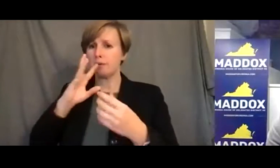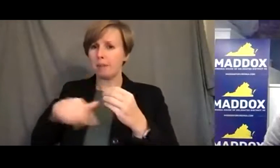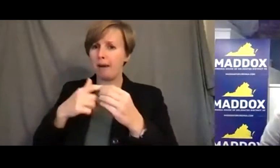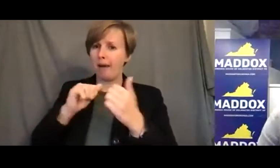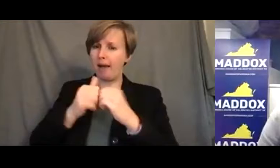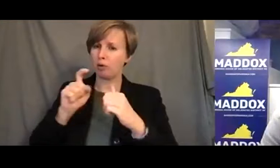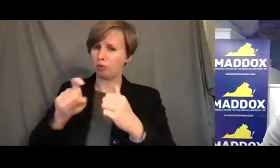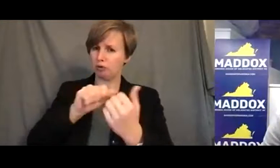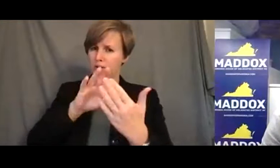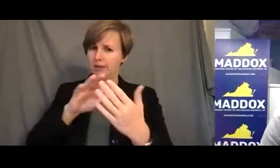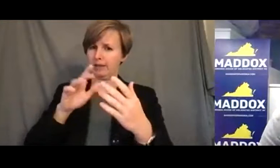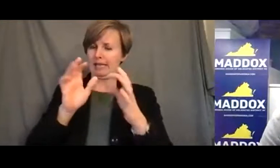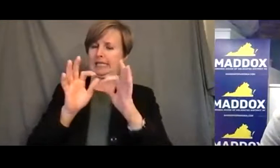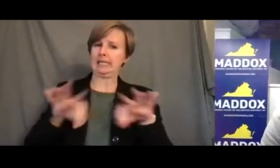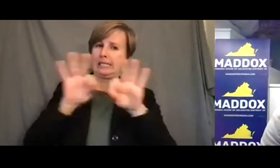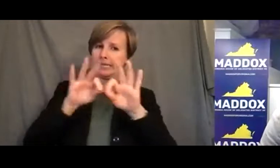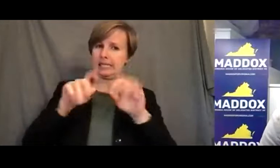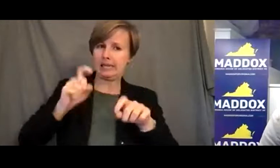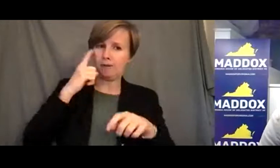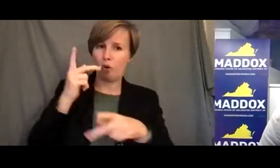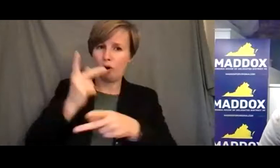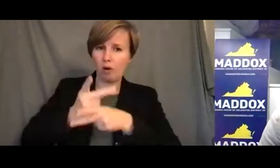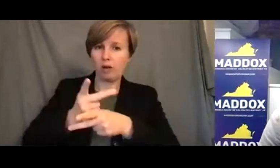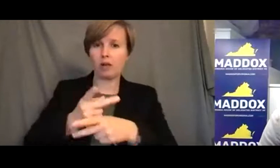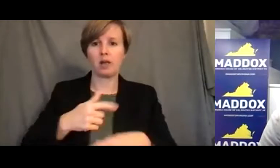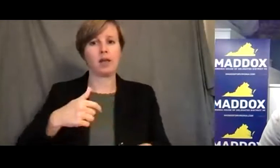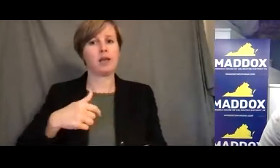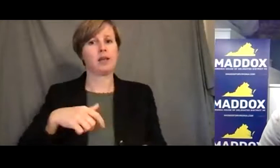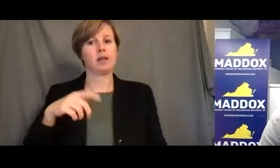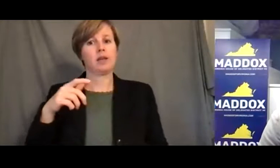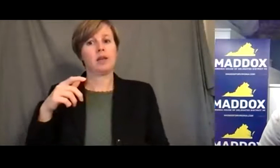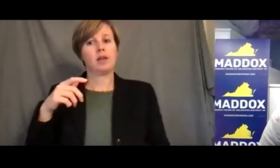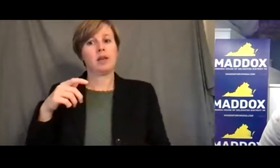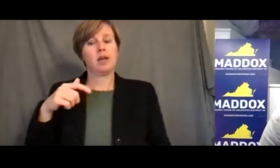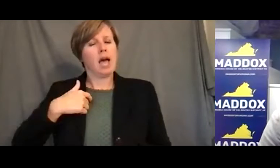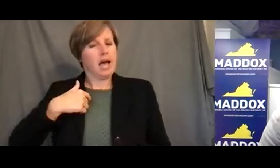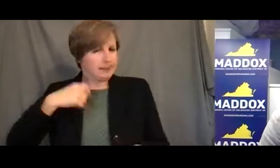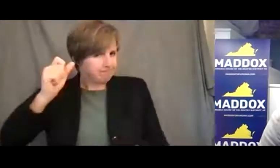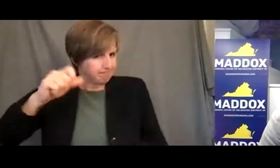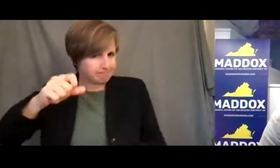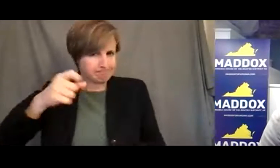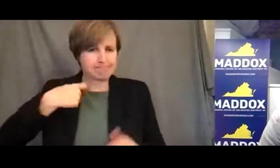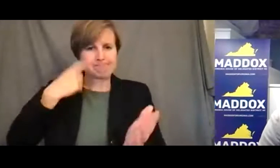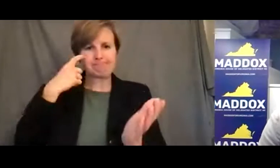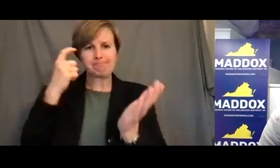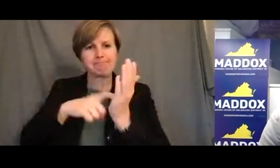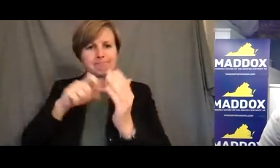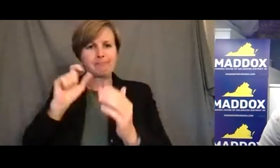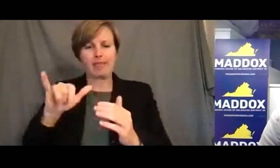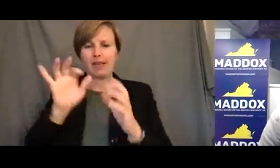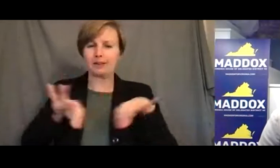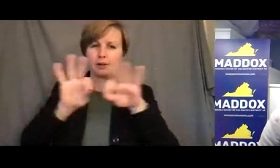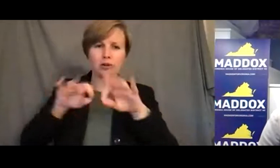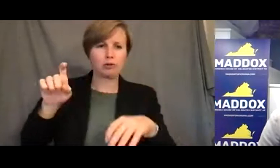Thank you. I certainly acknowledge the critical need, and like a few others, I